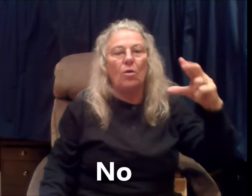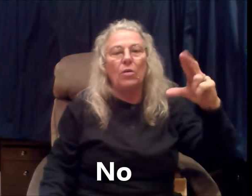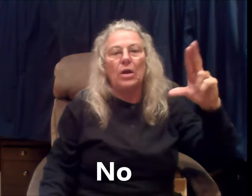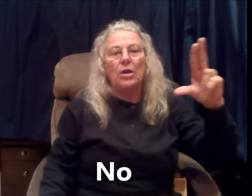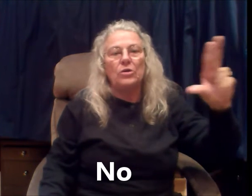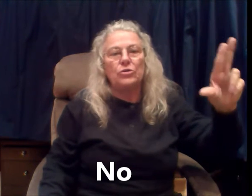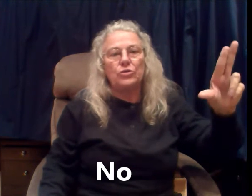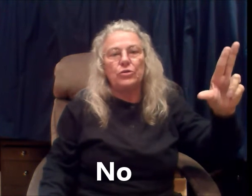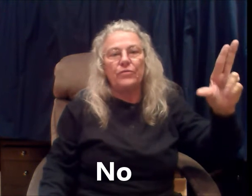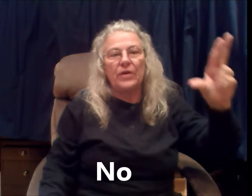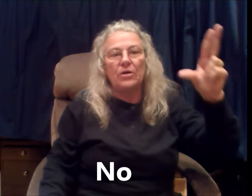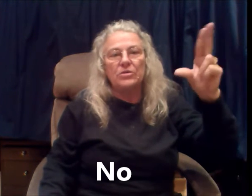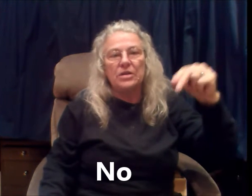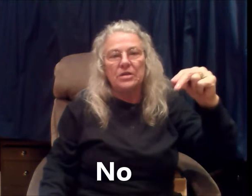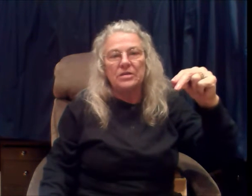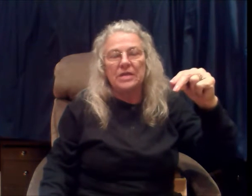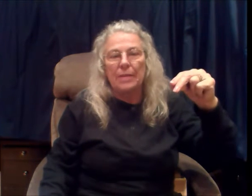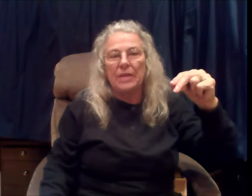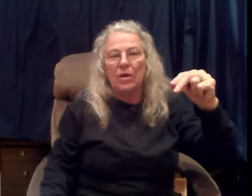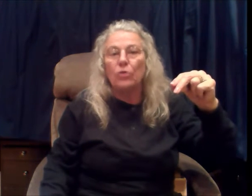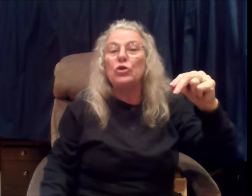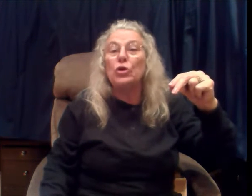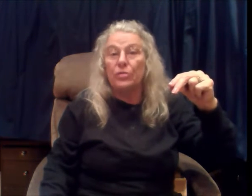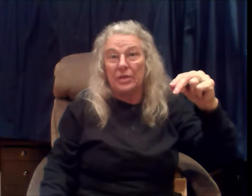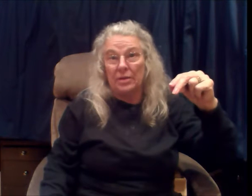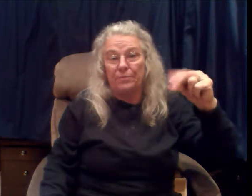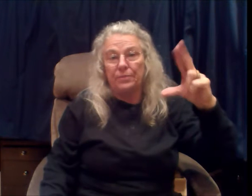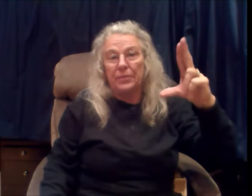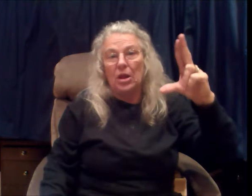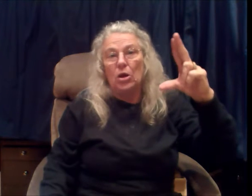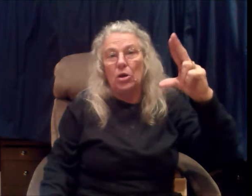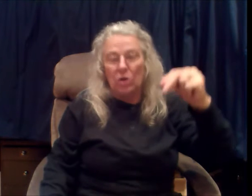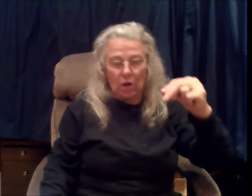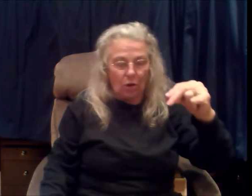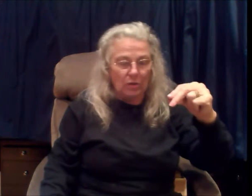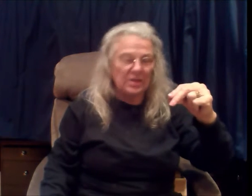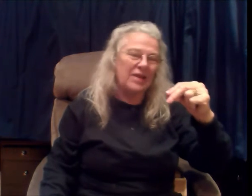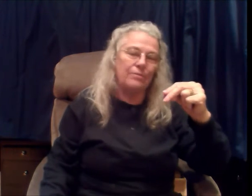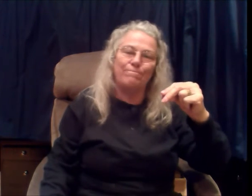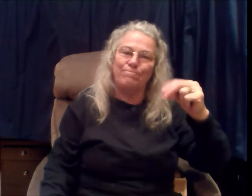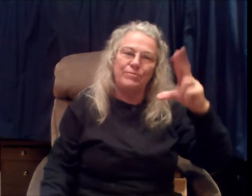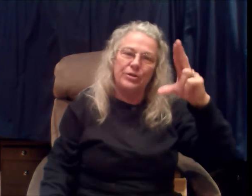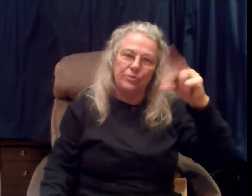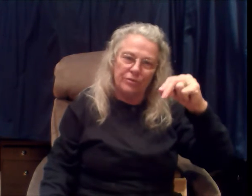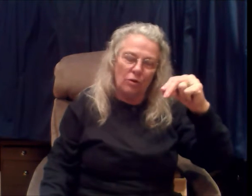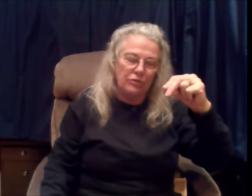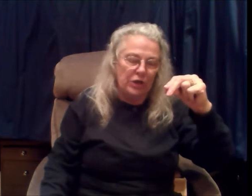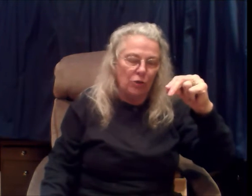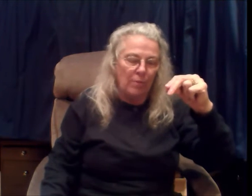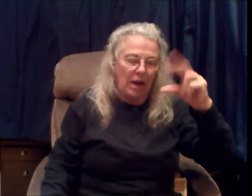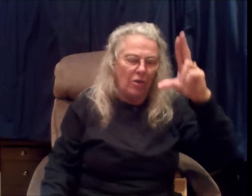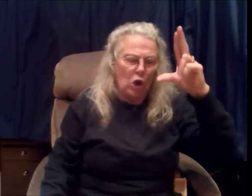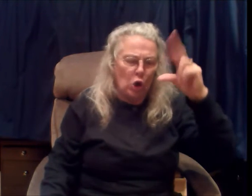No. Two fingers, snap down onto your thumb. No. It's like you're closing your mouth.